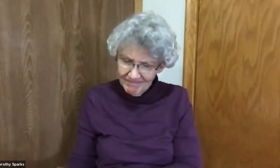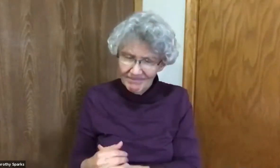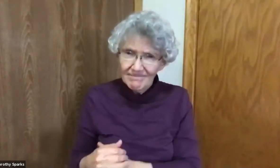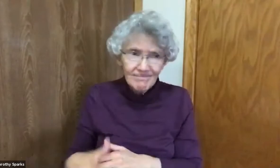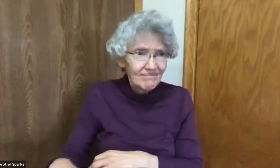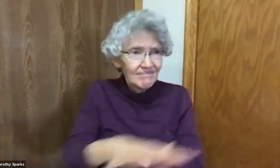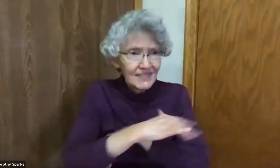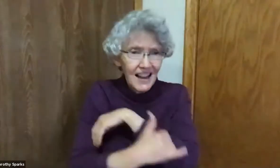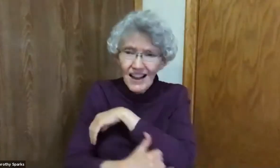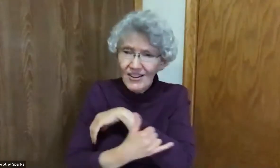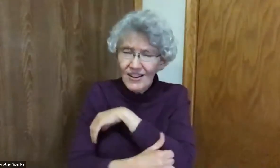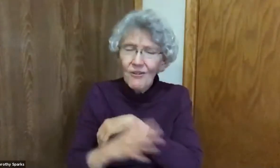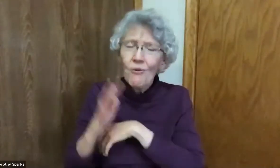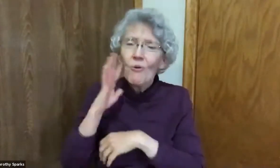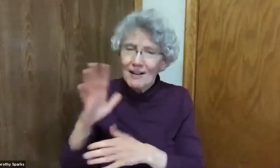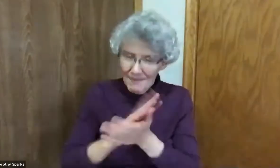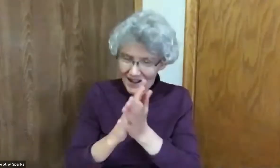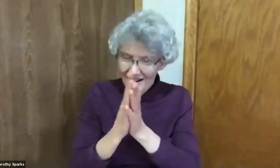I celebrate and shout